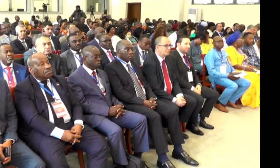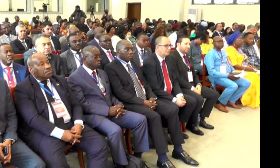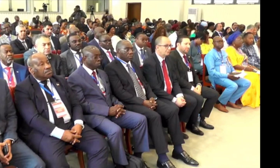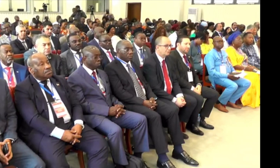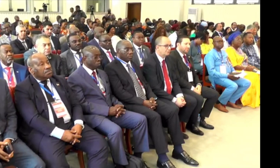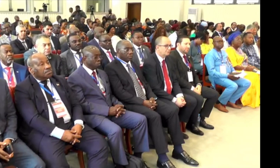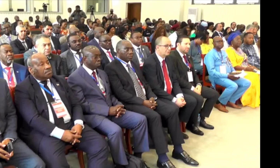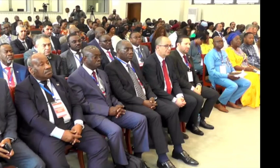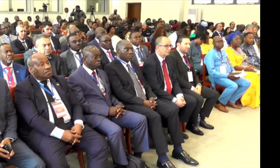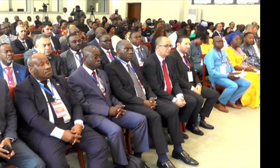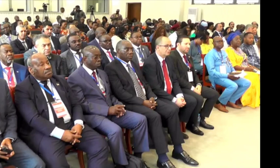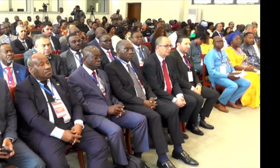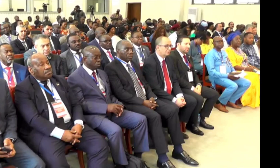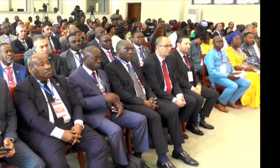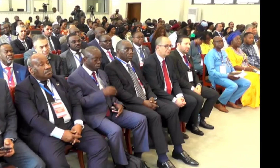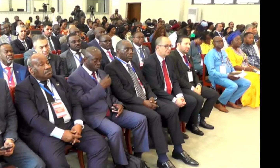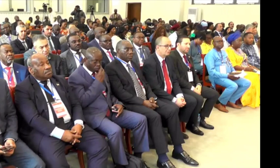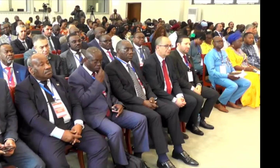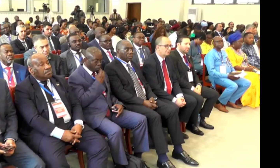Executive,